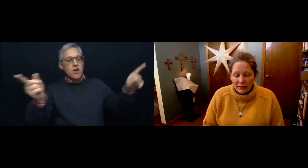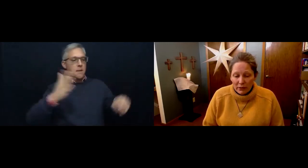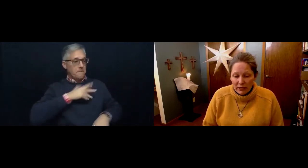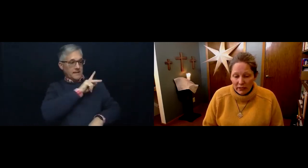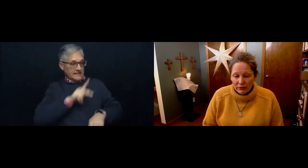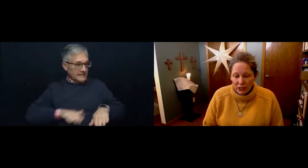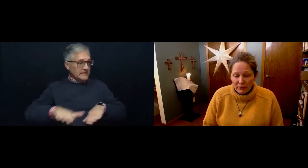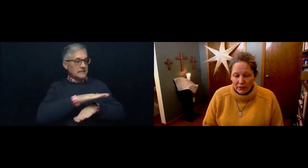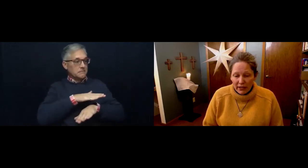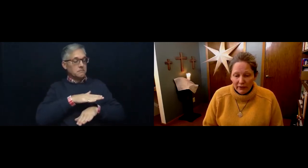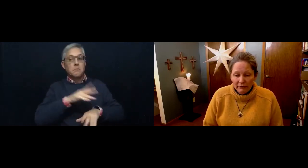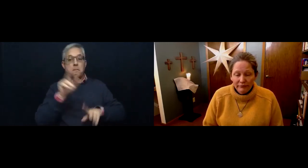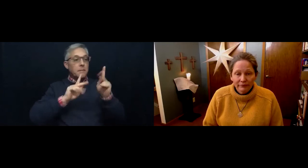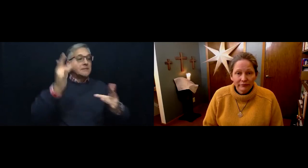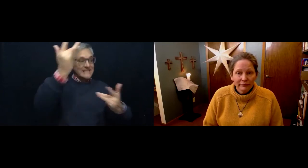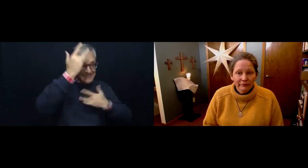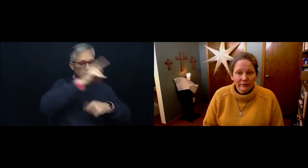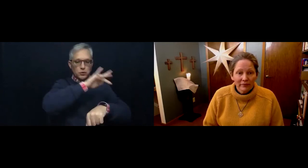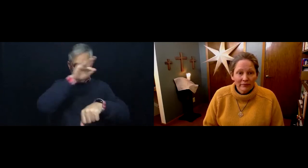That's at the beginning of chapter 9.